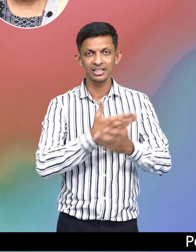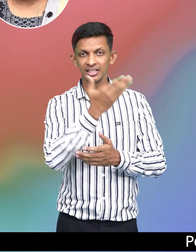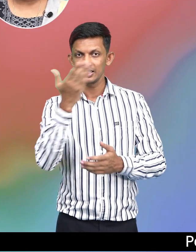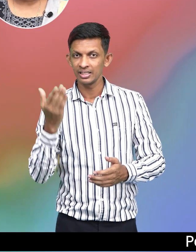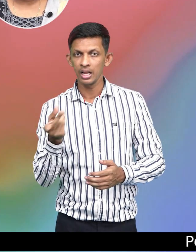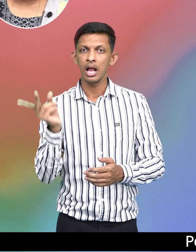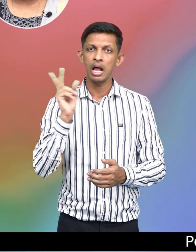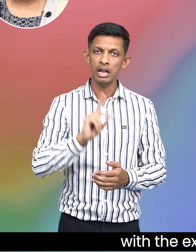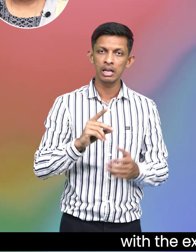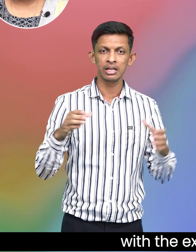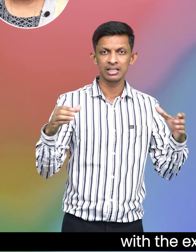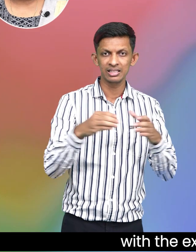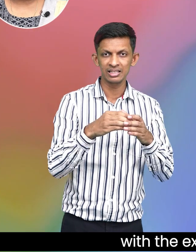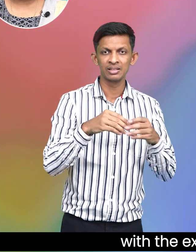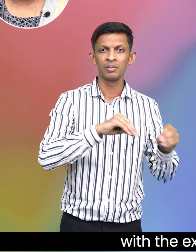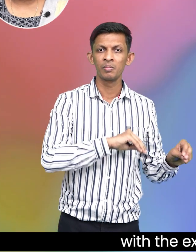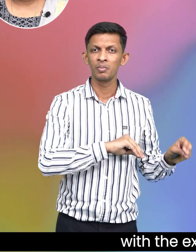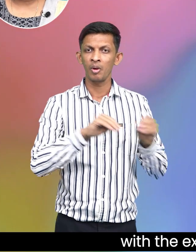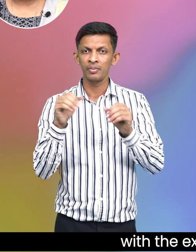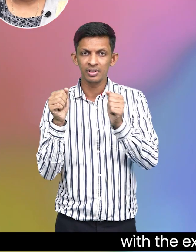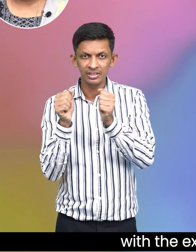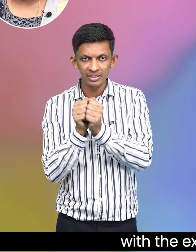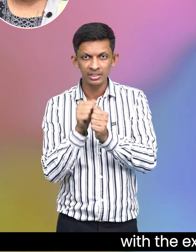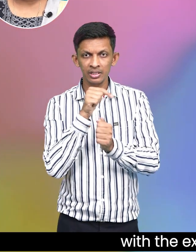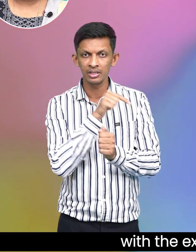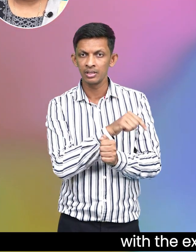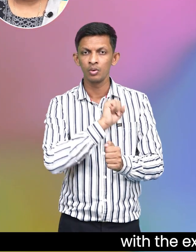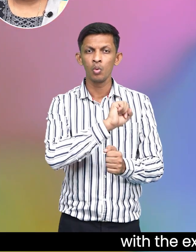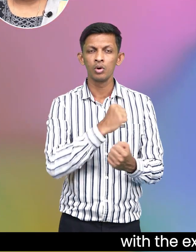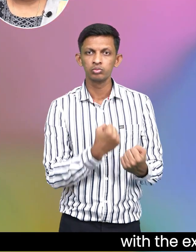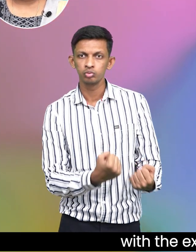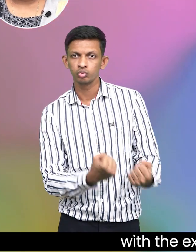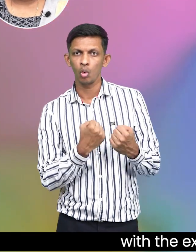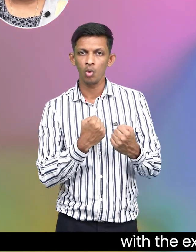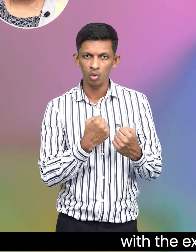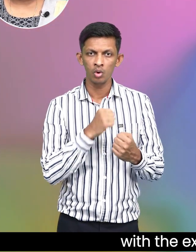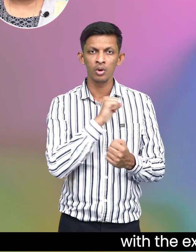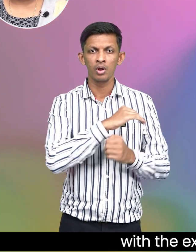People also migrate with the expectation of higher income